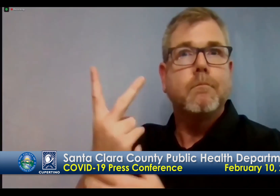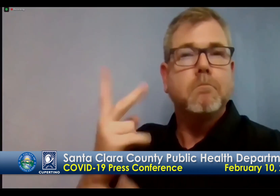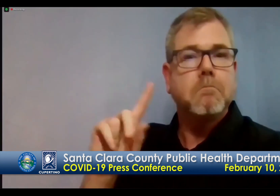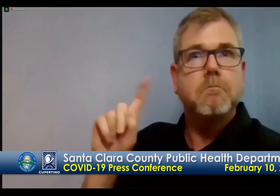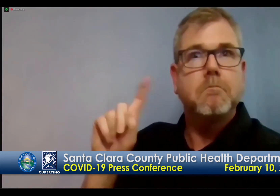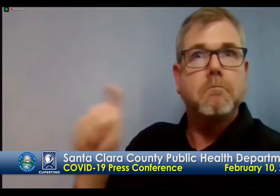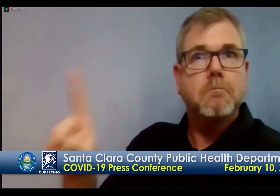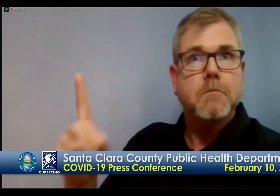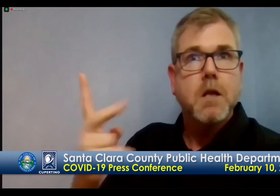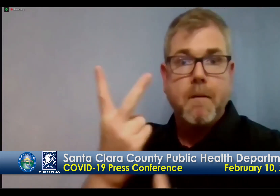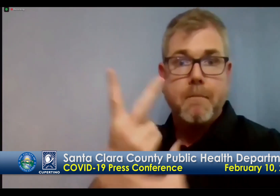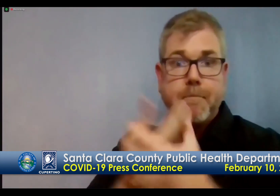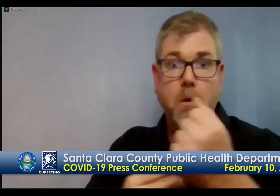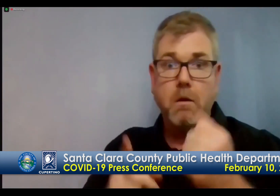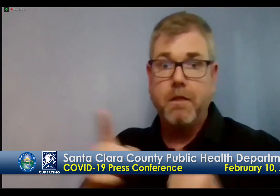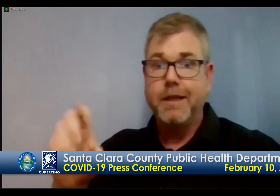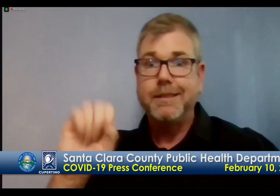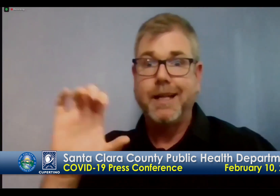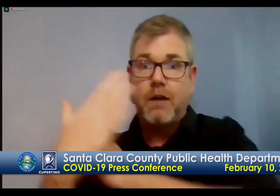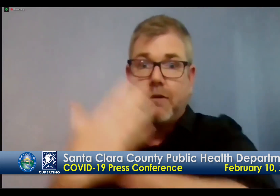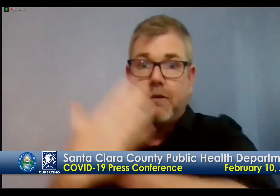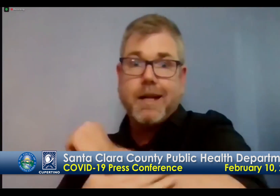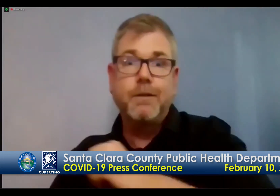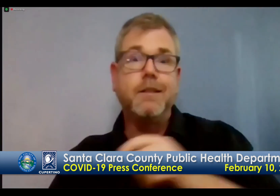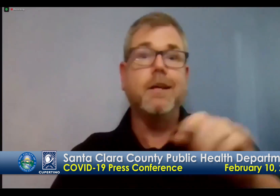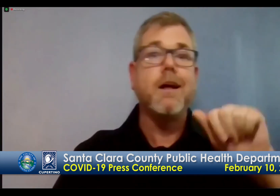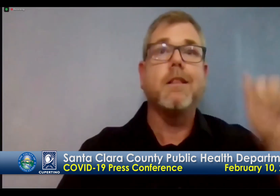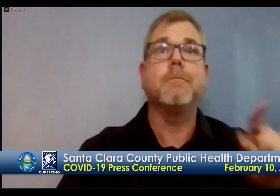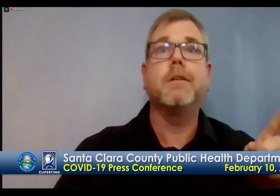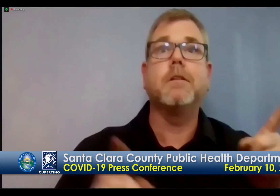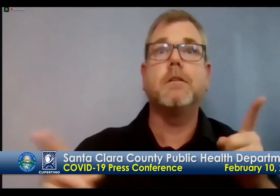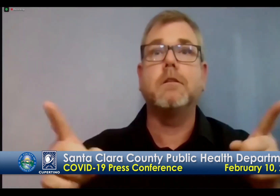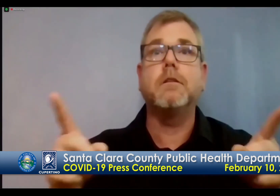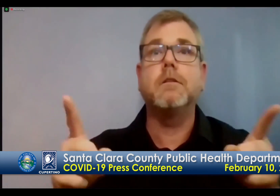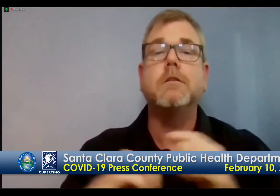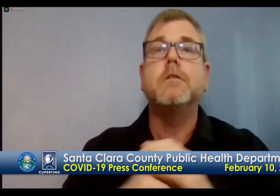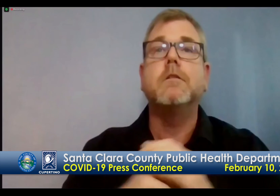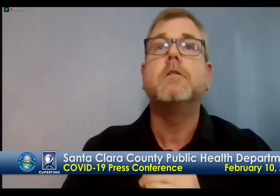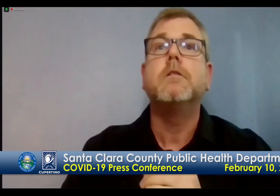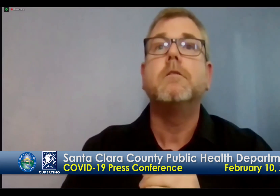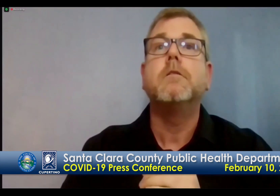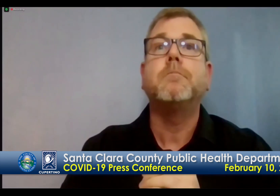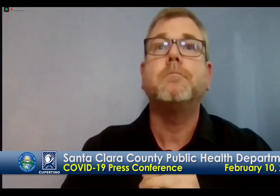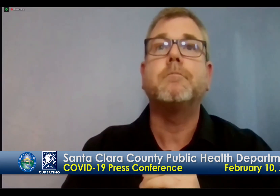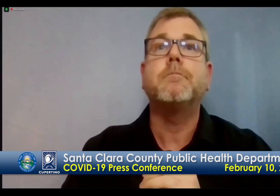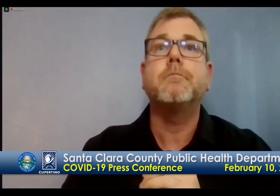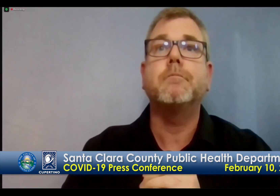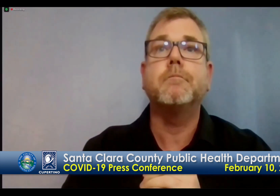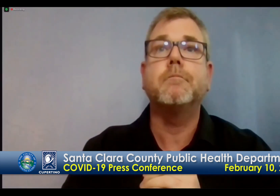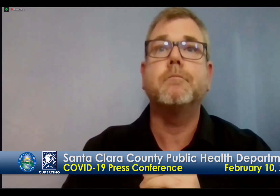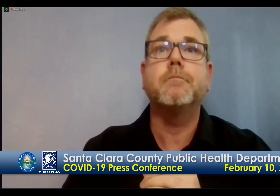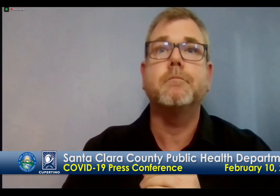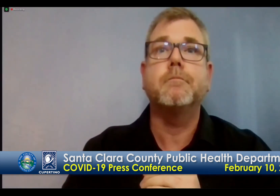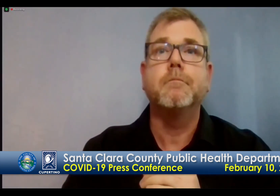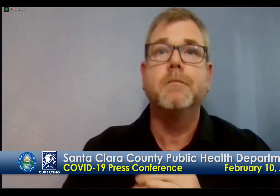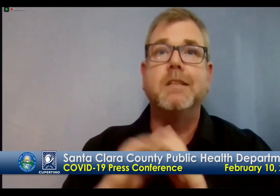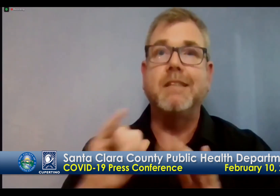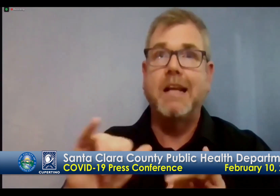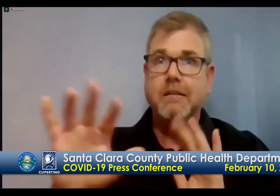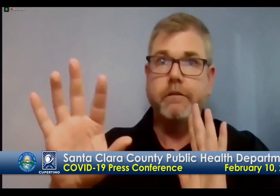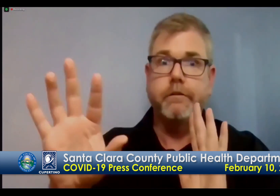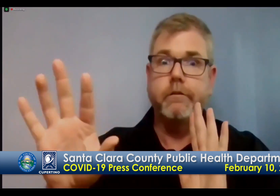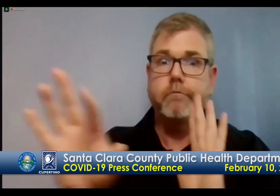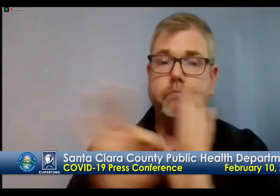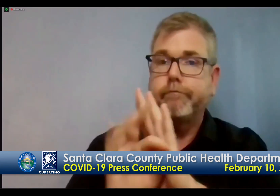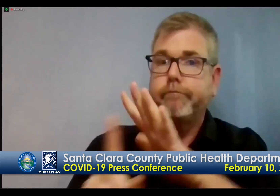to be genomically sequenced, both in Alameda and Santa Clara County? And Dr. Moss, where was the Alameda County case